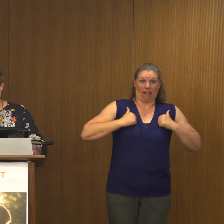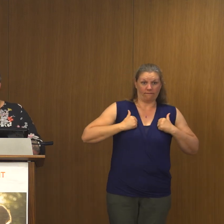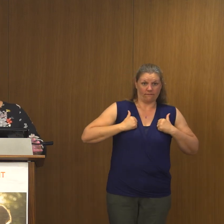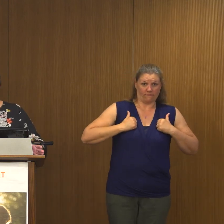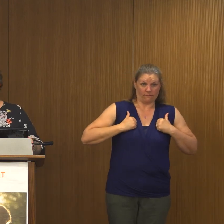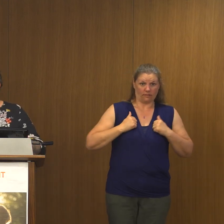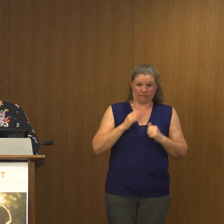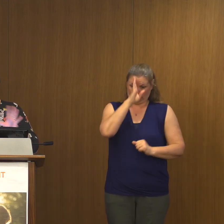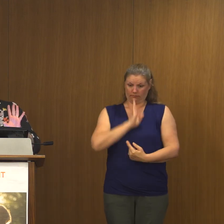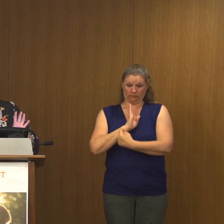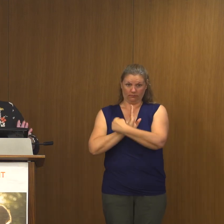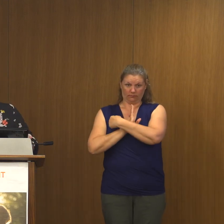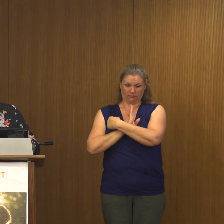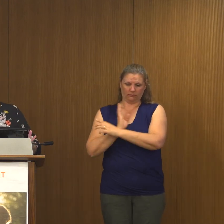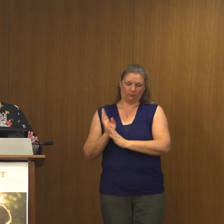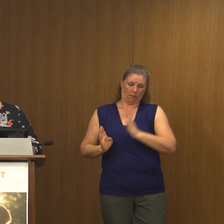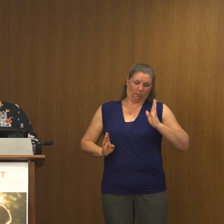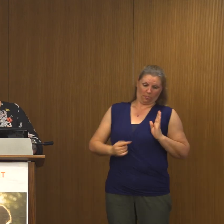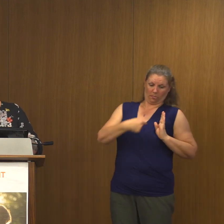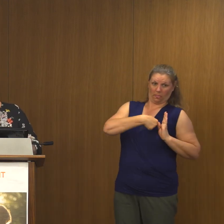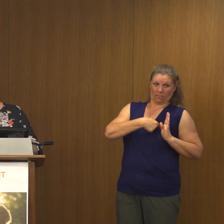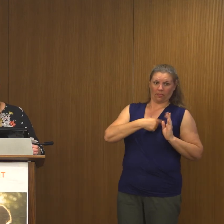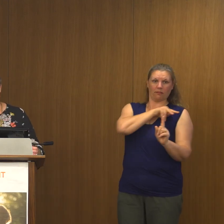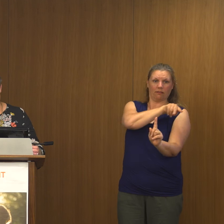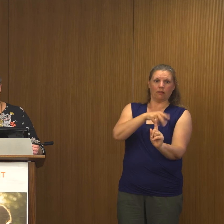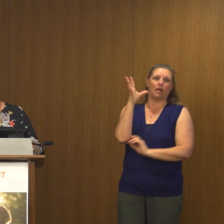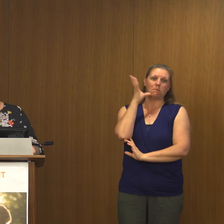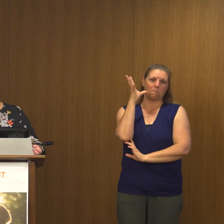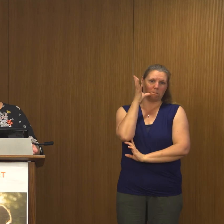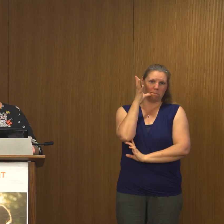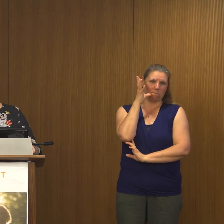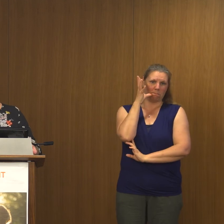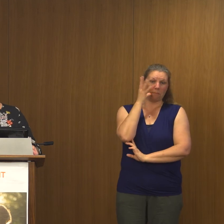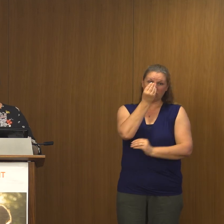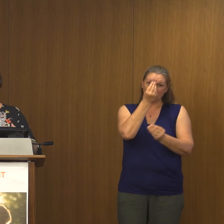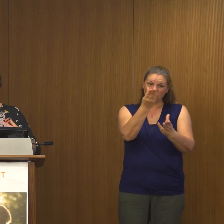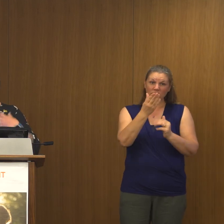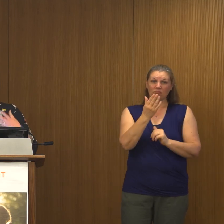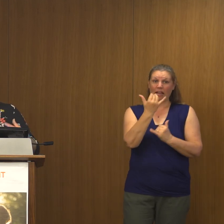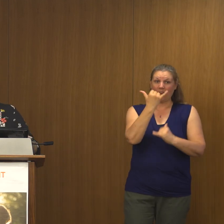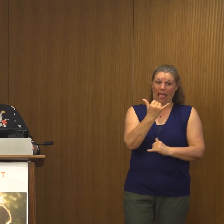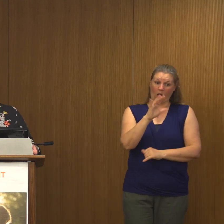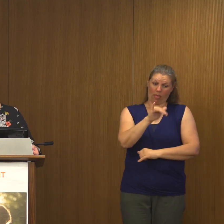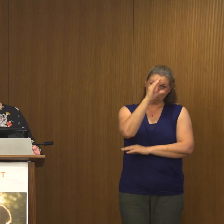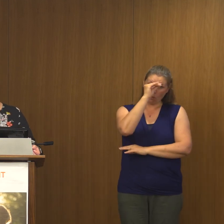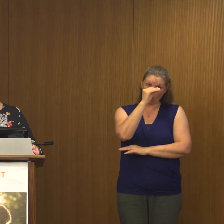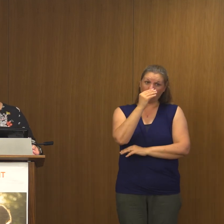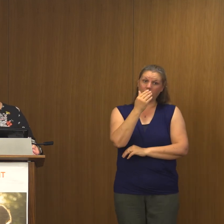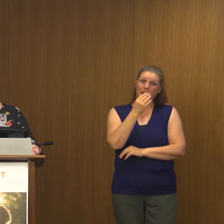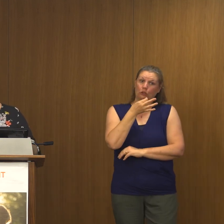The other identity, well, we'll just call her Mom. She would tell you that Luke is an almost 12-year-old young